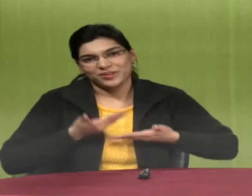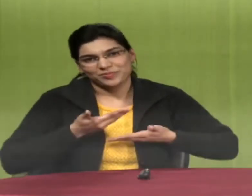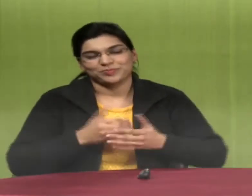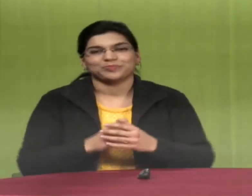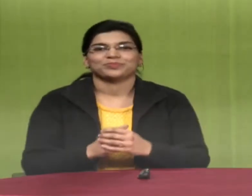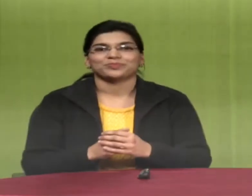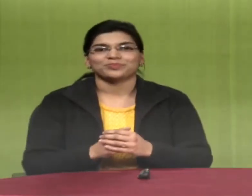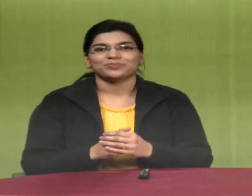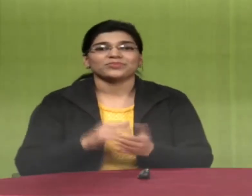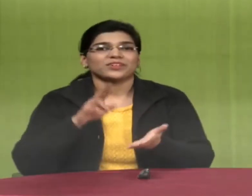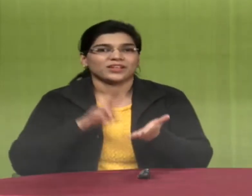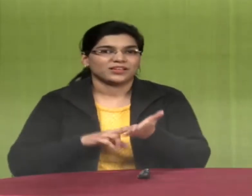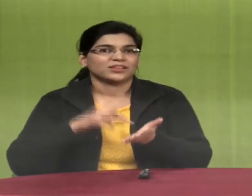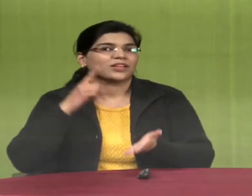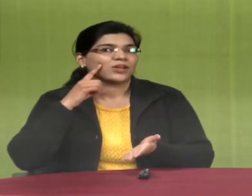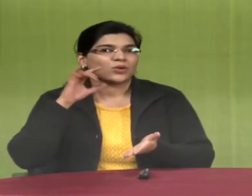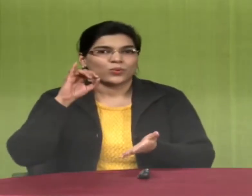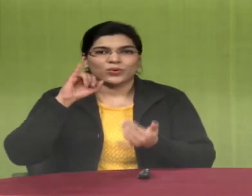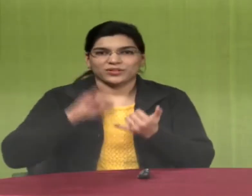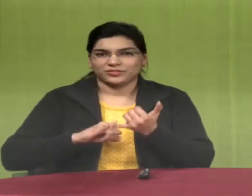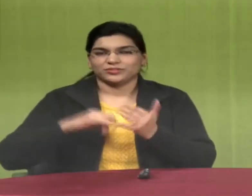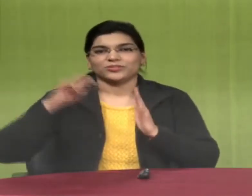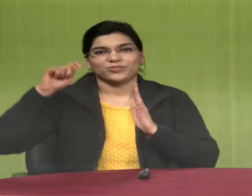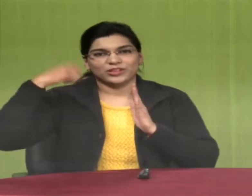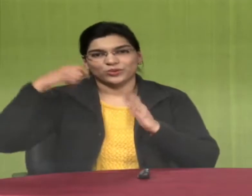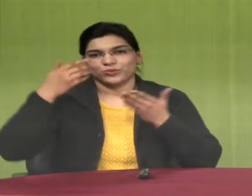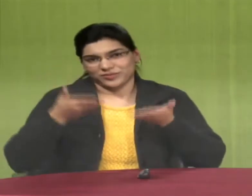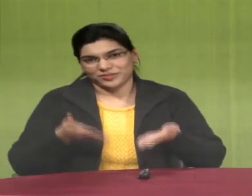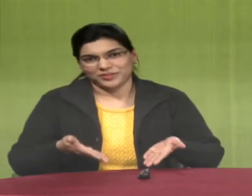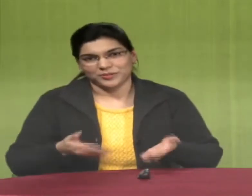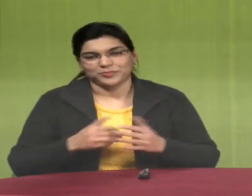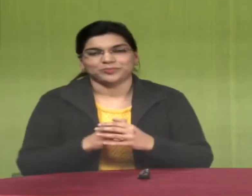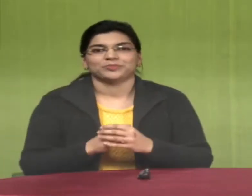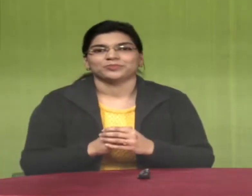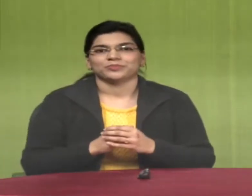Welcome everyone to NIOS video series.